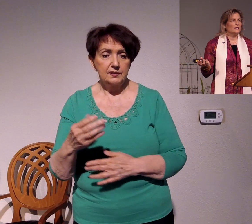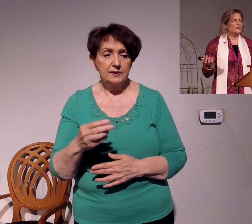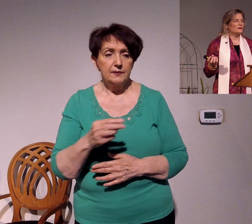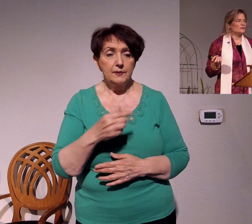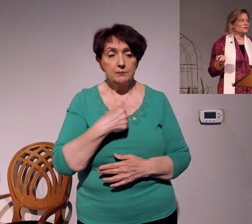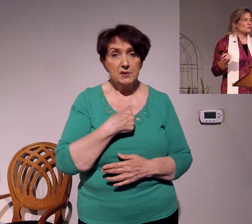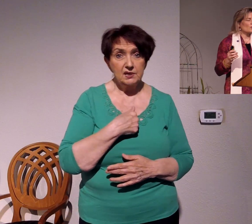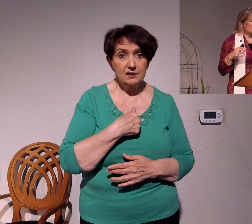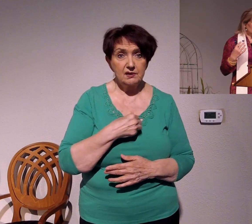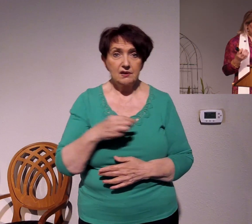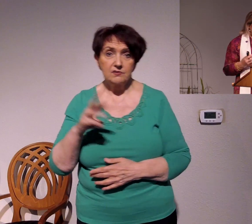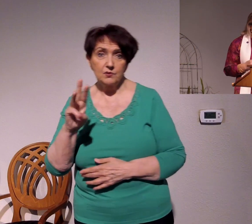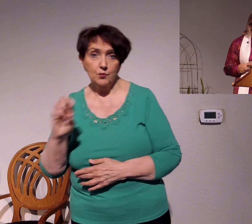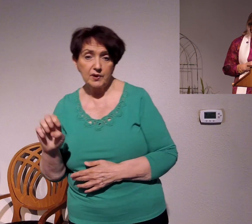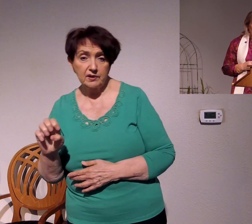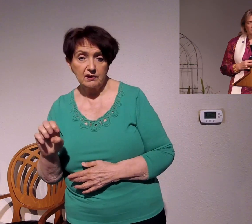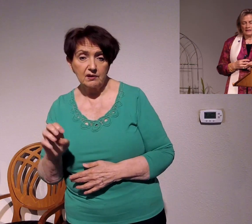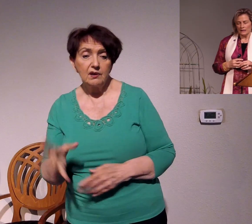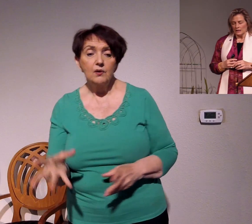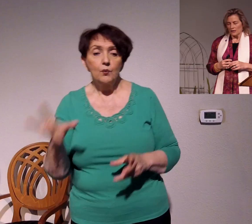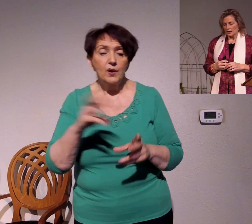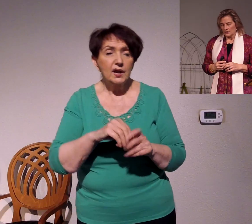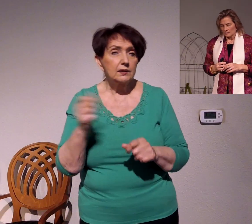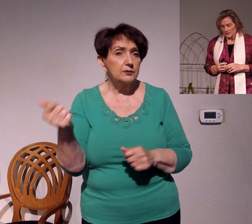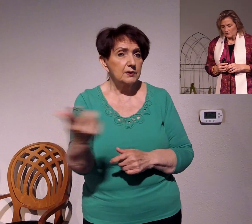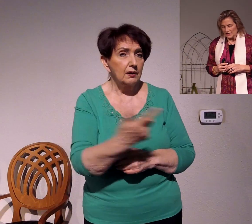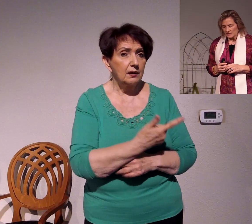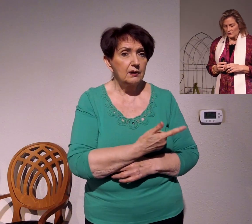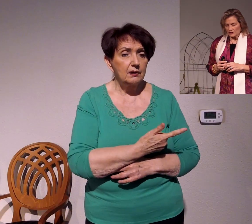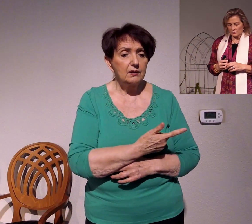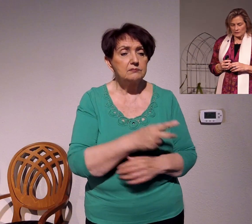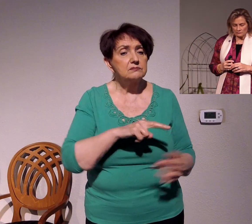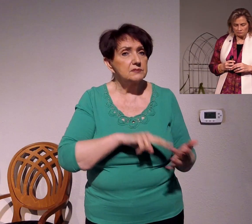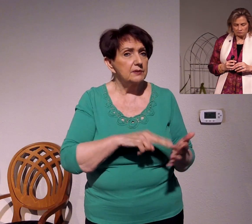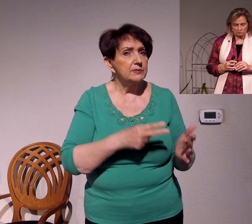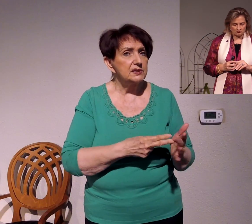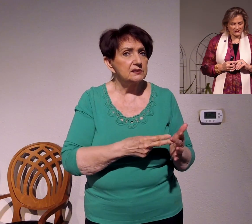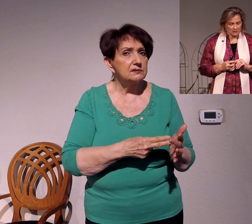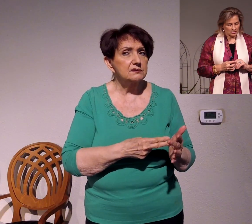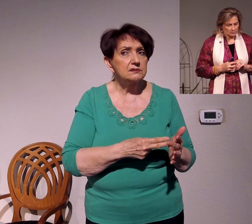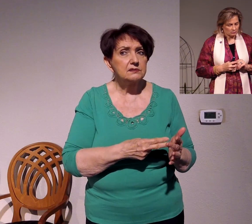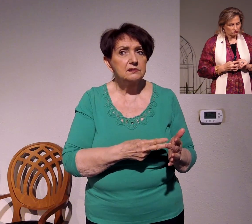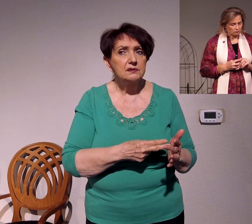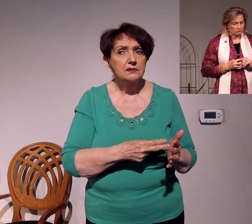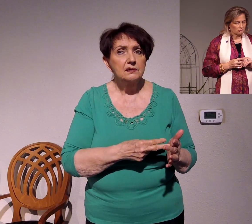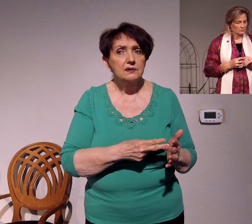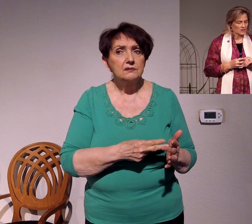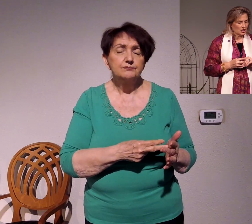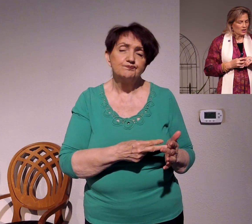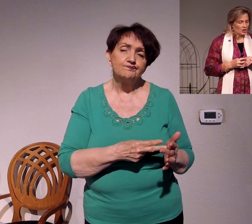we, is radically inclusive means